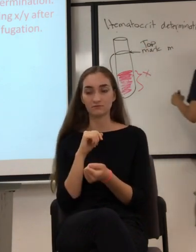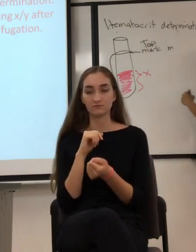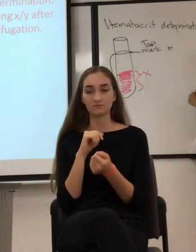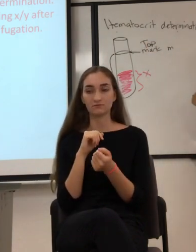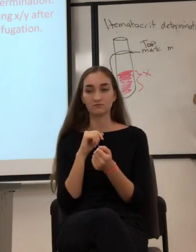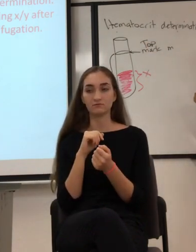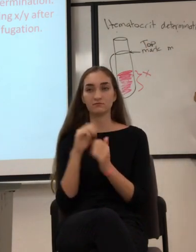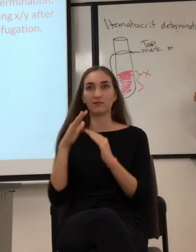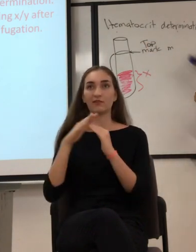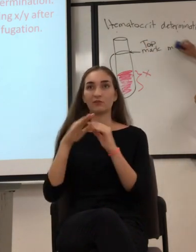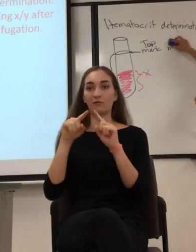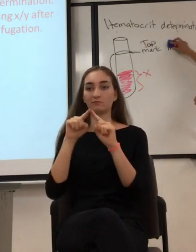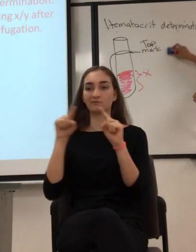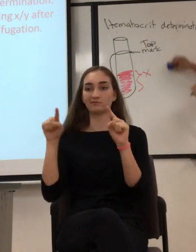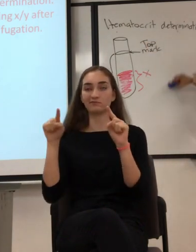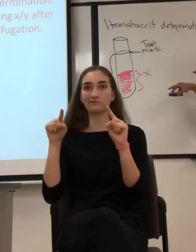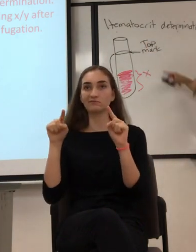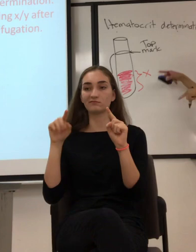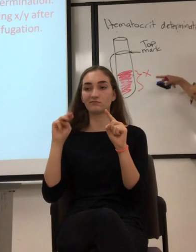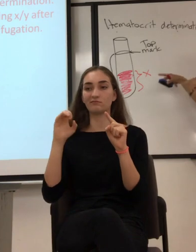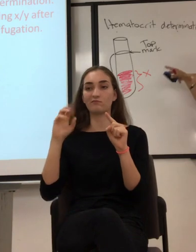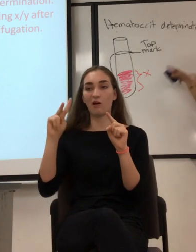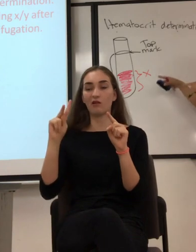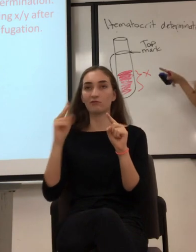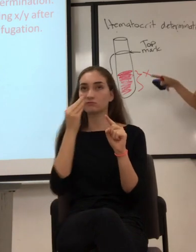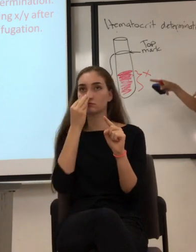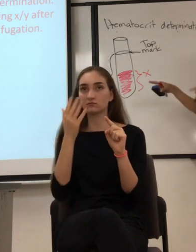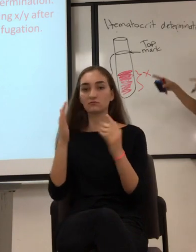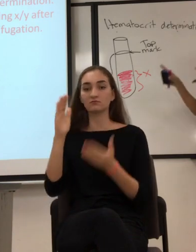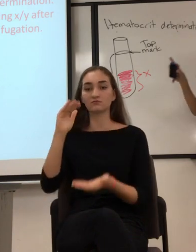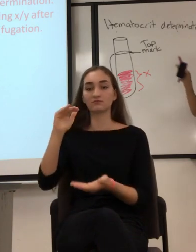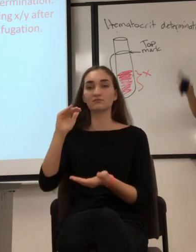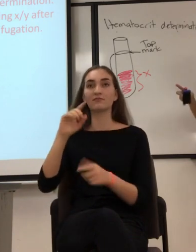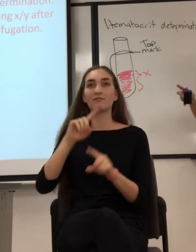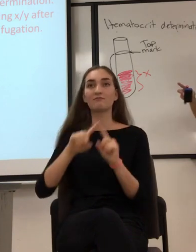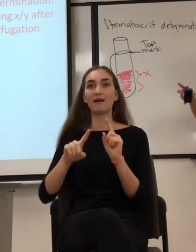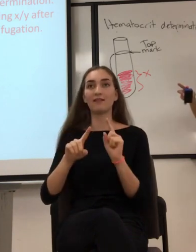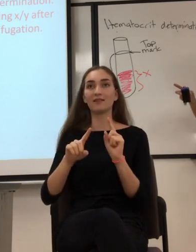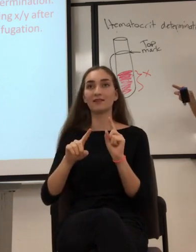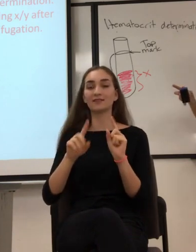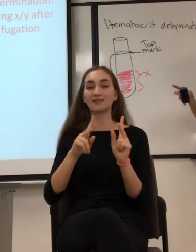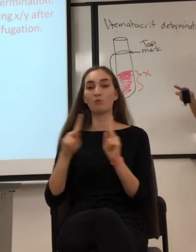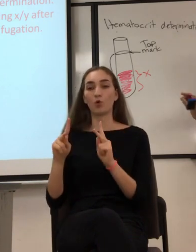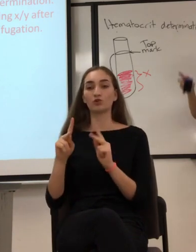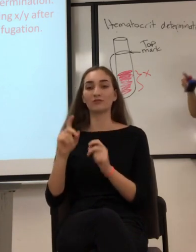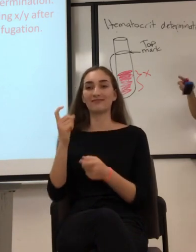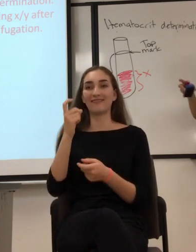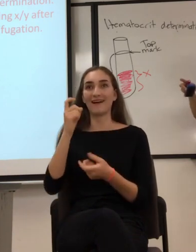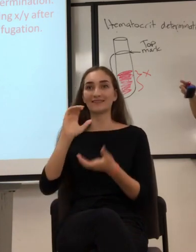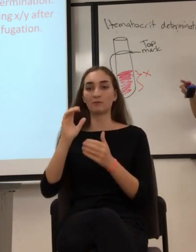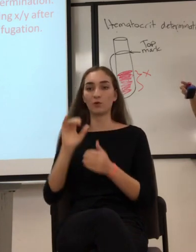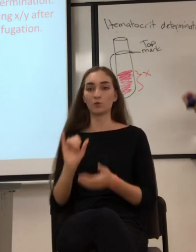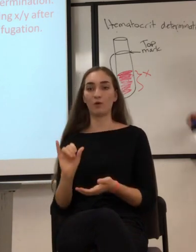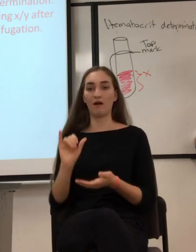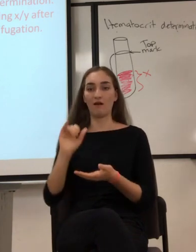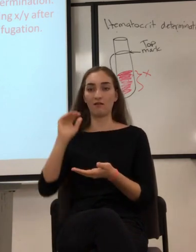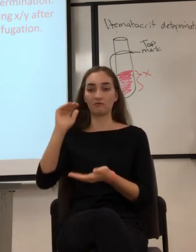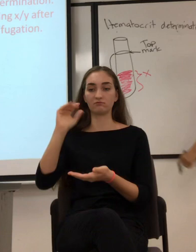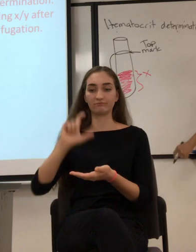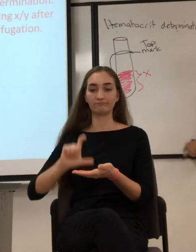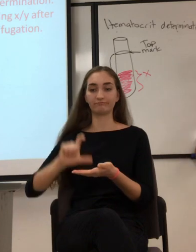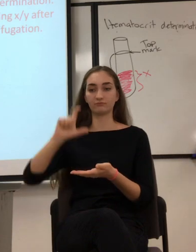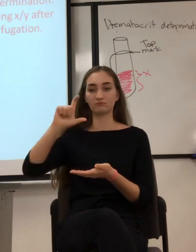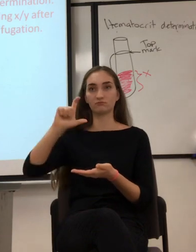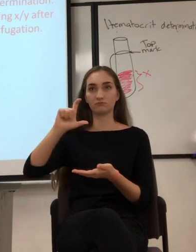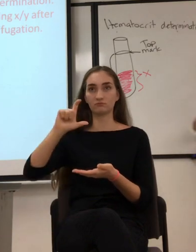the top mark doesn't matter. It's the proportion of X to Y that matters. You understand that? It's a proportion.